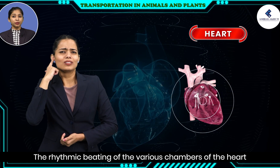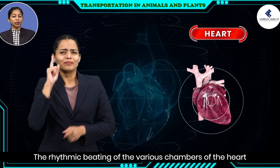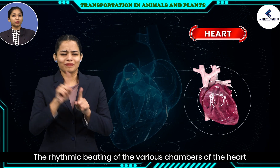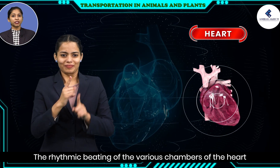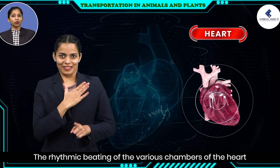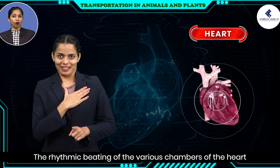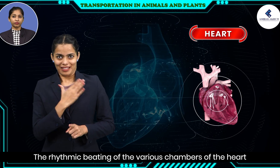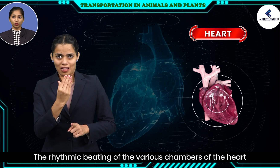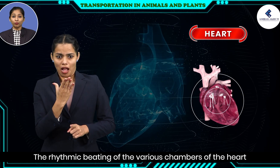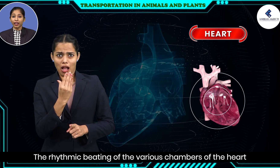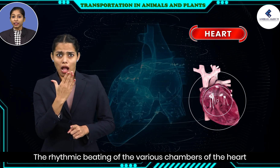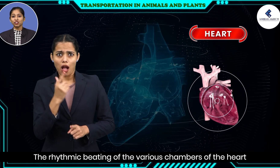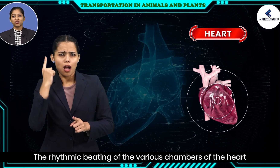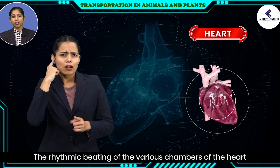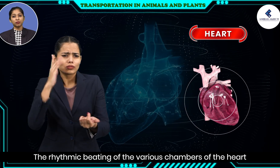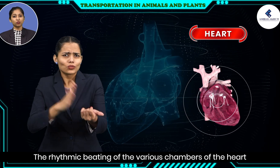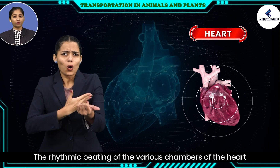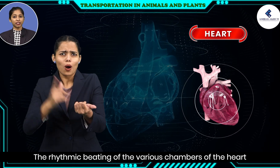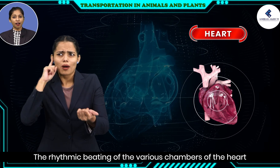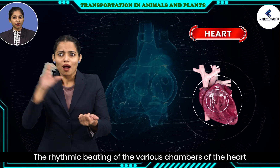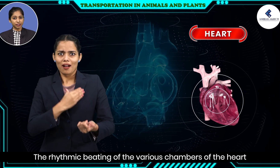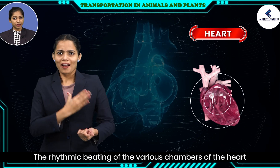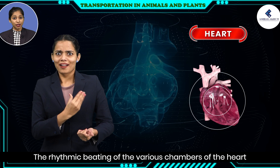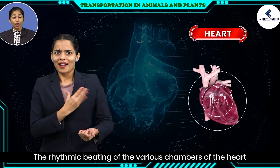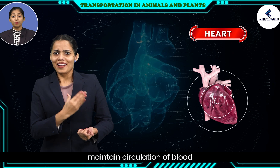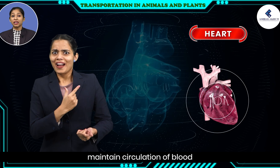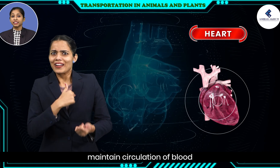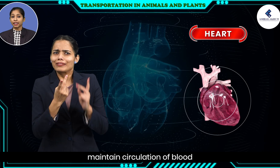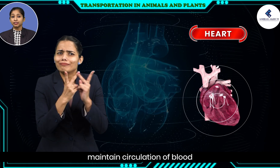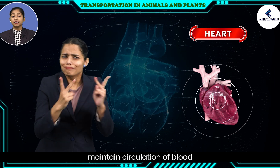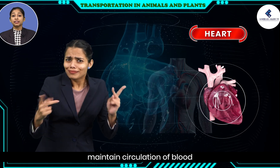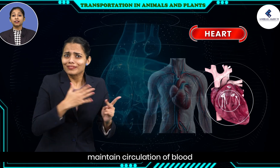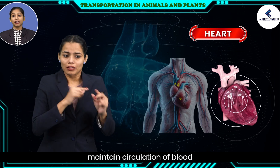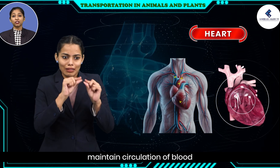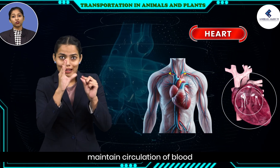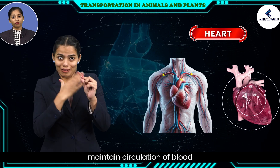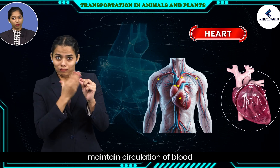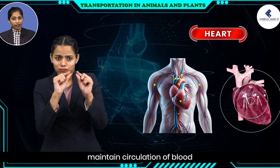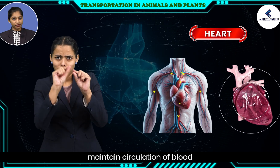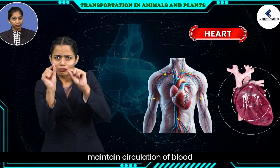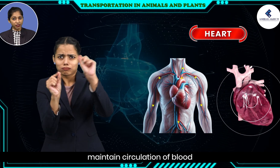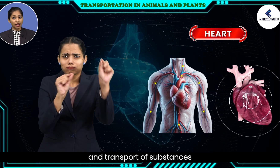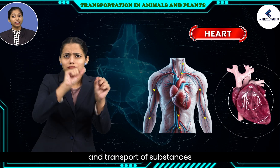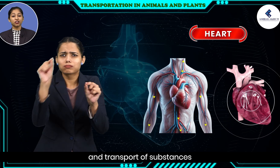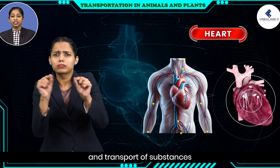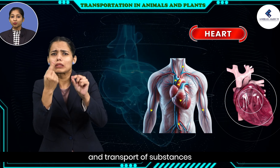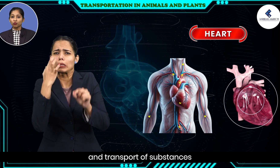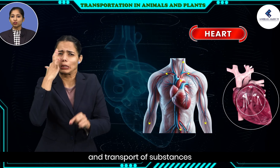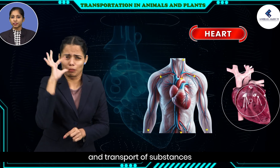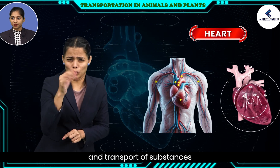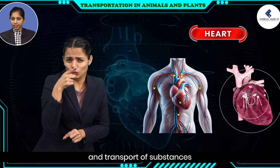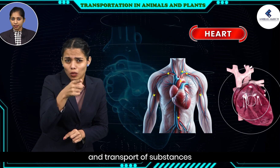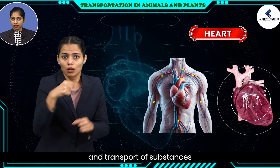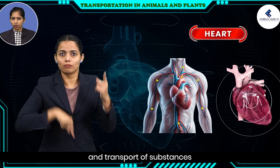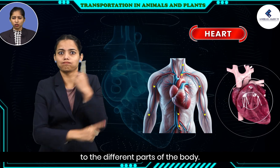The rhythmic beating of the various chambers of the heart maintain circulation of blood and transport